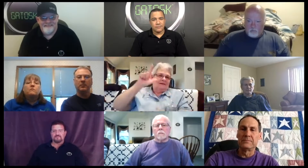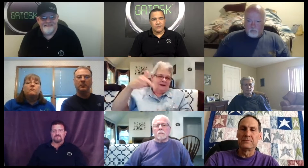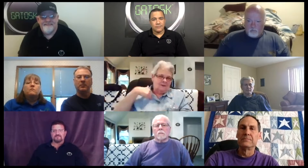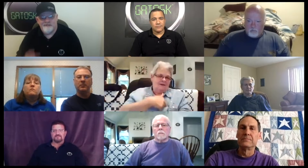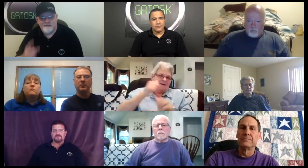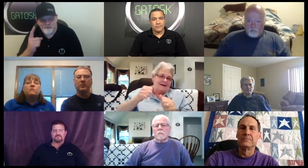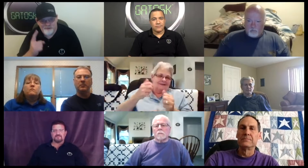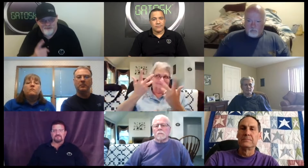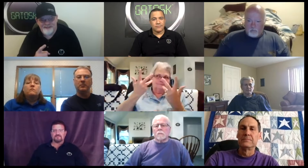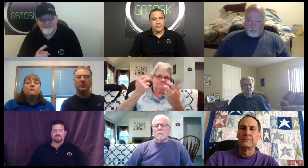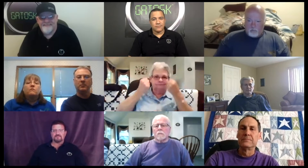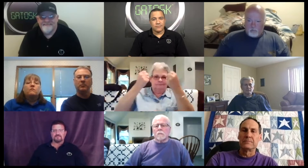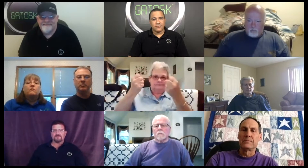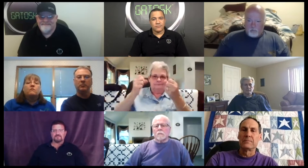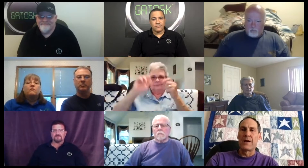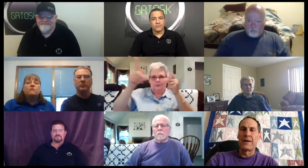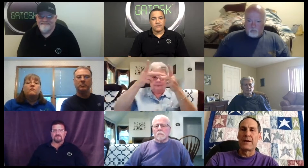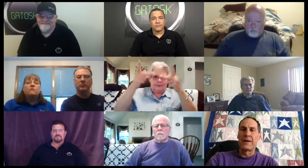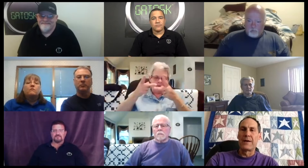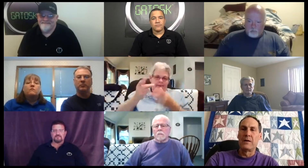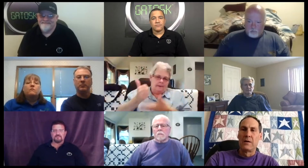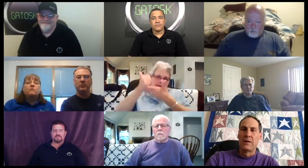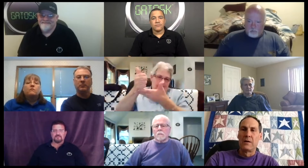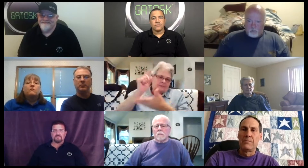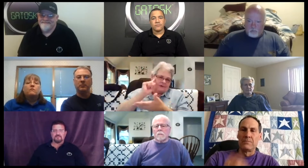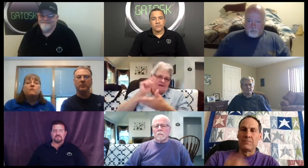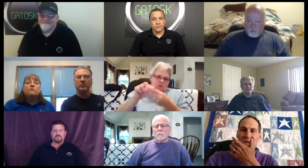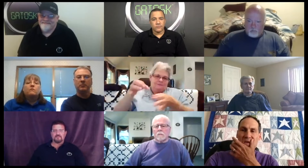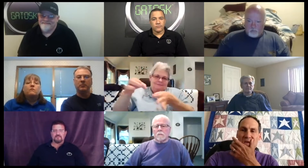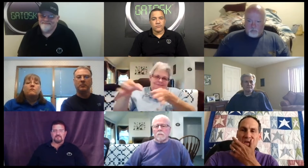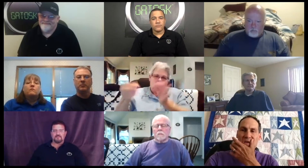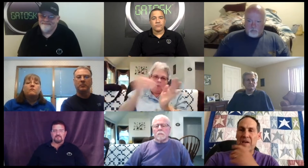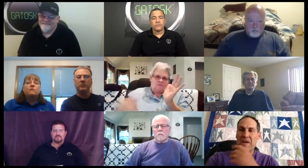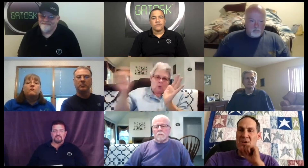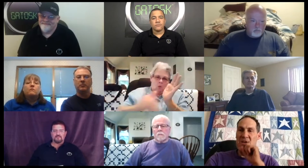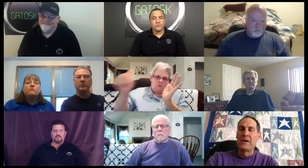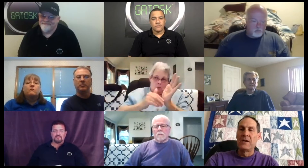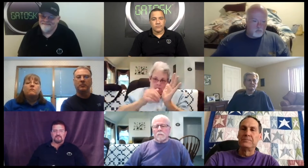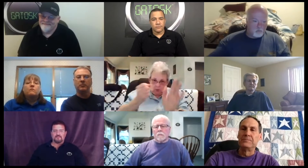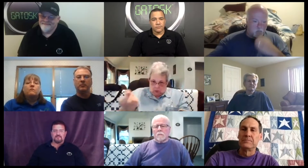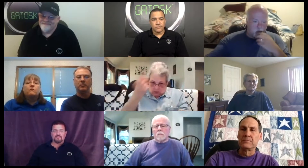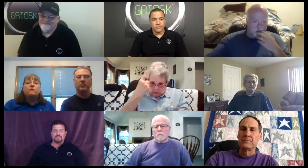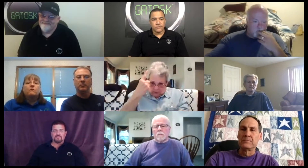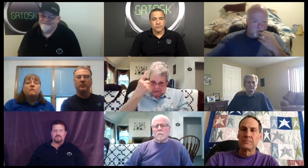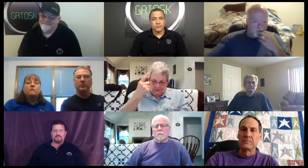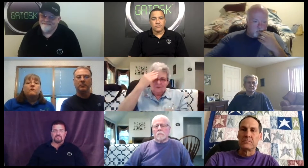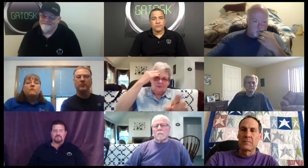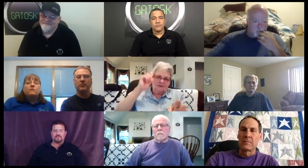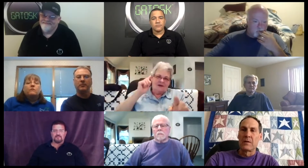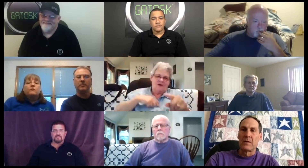it, then later, then we can maybe go to a location and help someone to be able to understand that